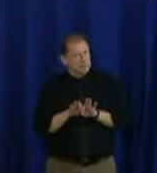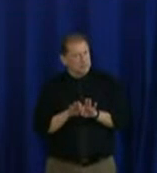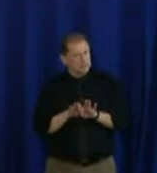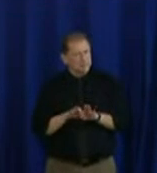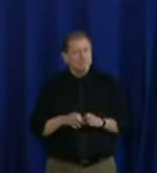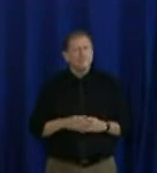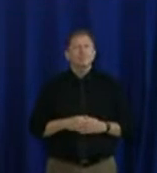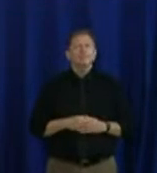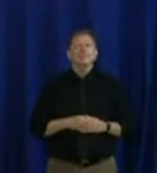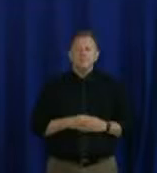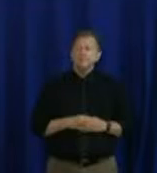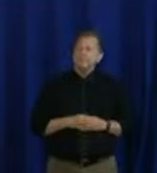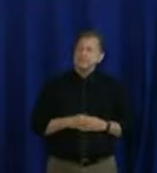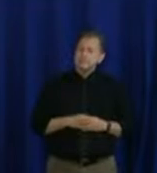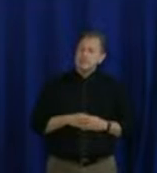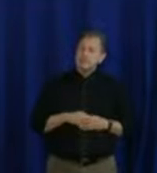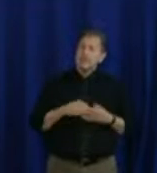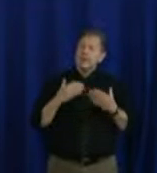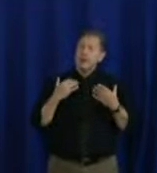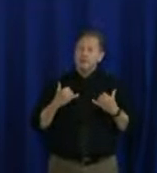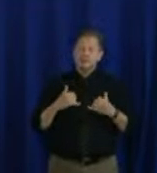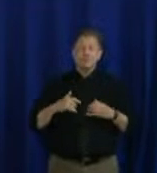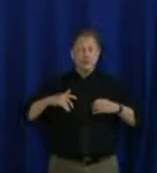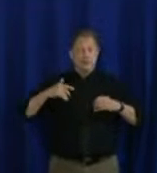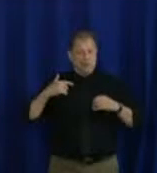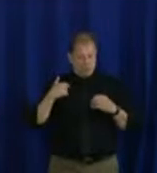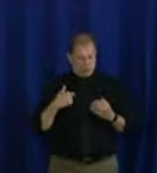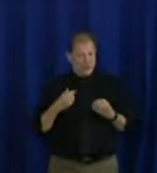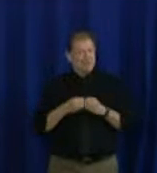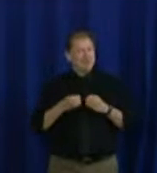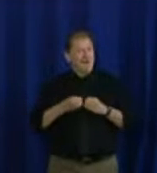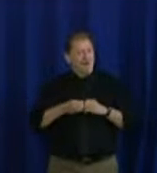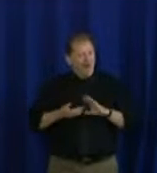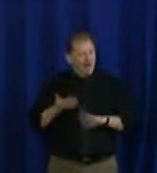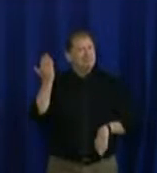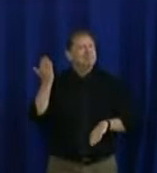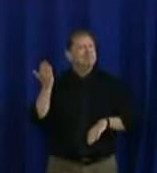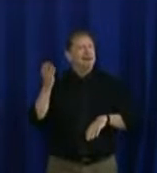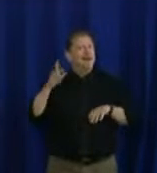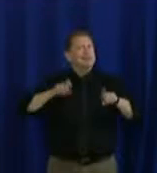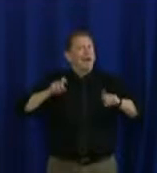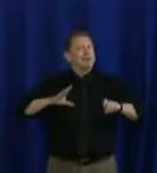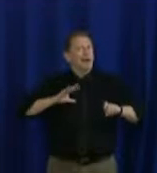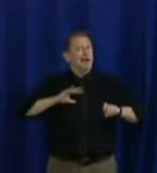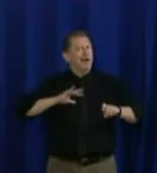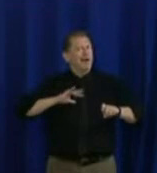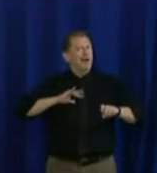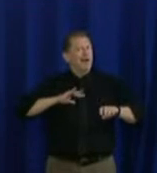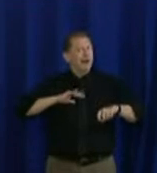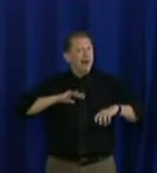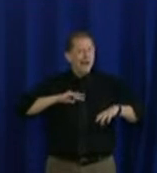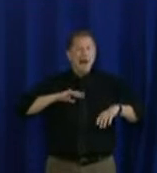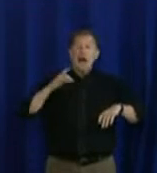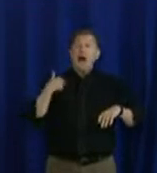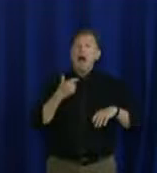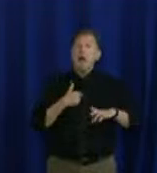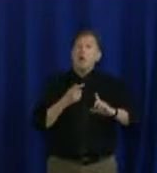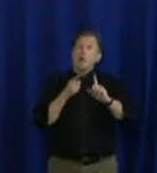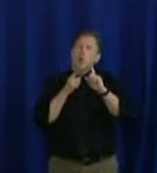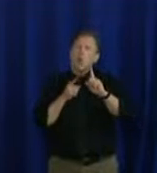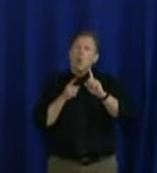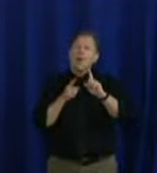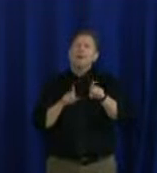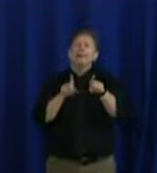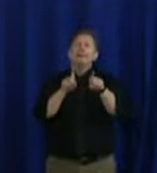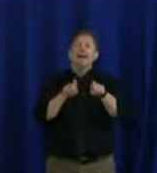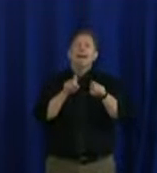I also just want to highlight that we are doing more testing in Chicago than we've ever been doing. We set as a goal that we needed to be doing at